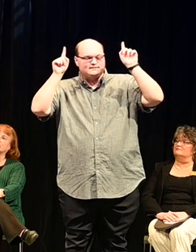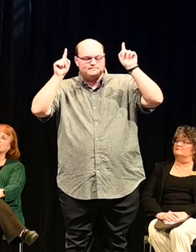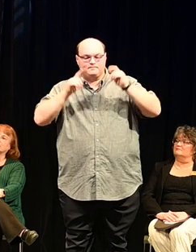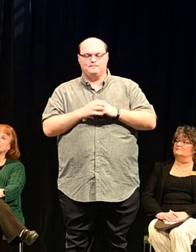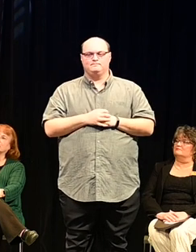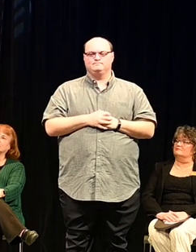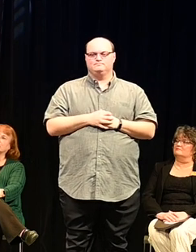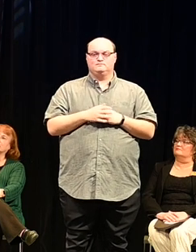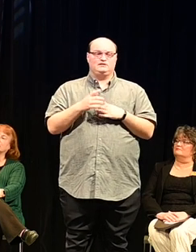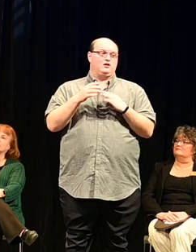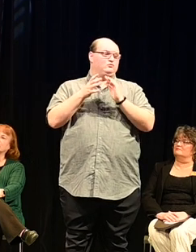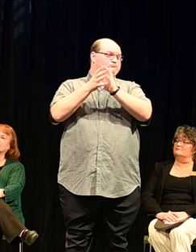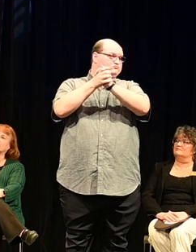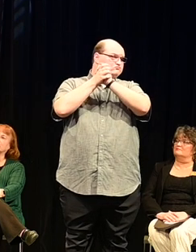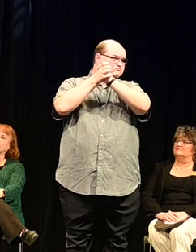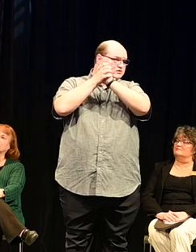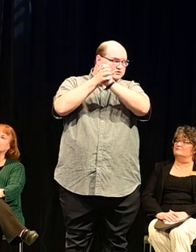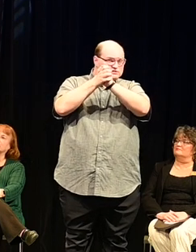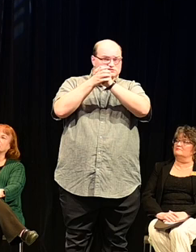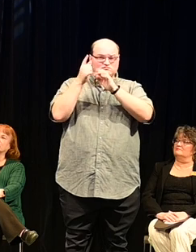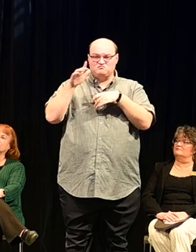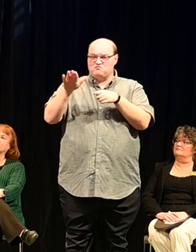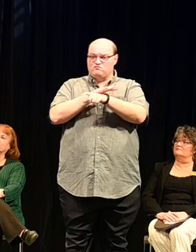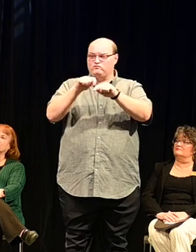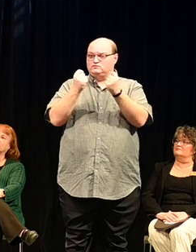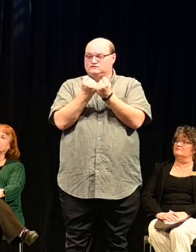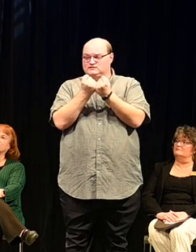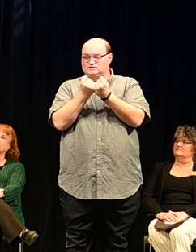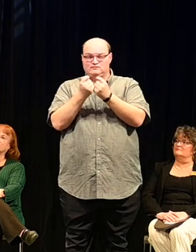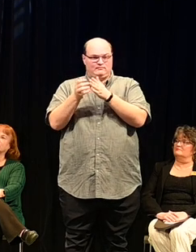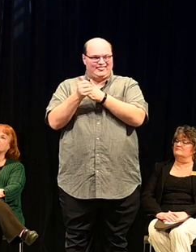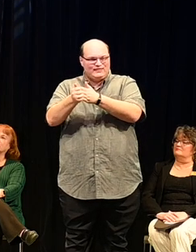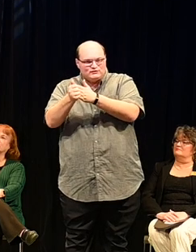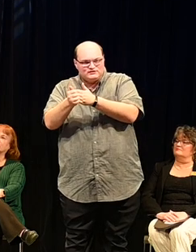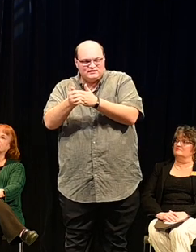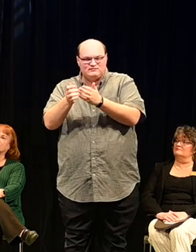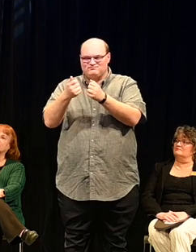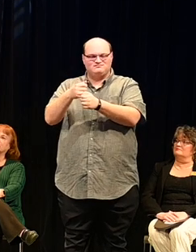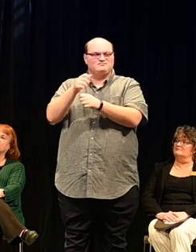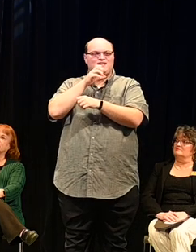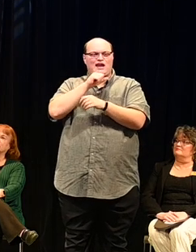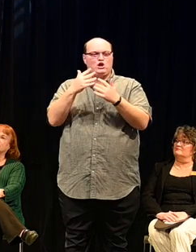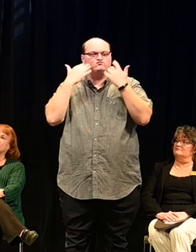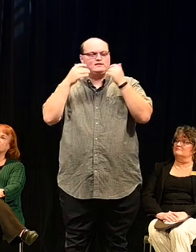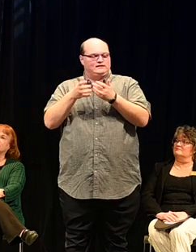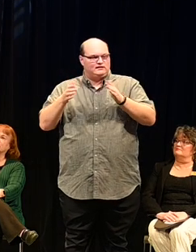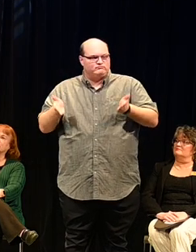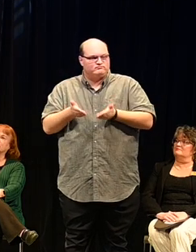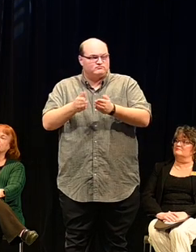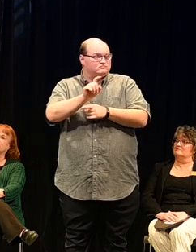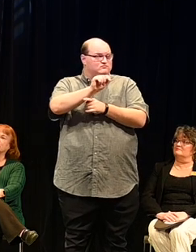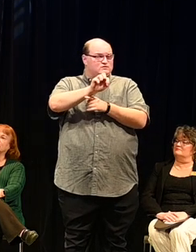So a heartfelt congratulations goes to the entire team and leadership behind Howard County's County's age-friendly efforts.